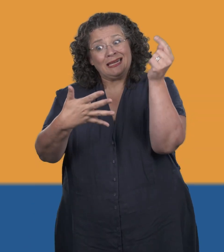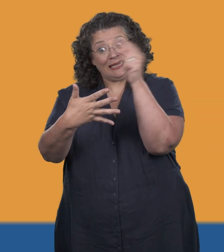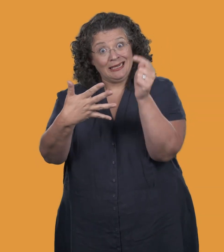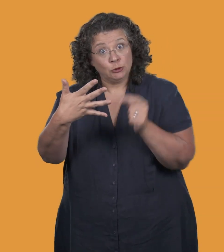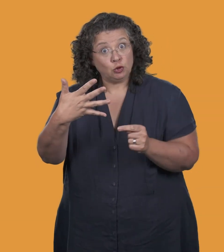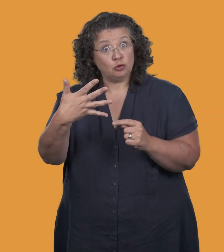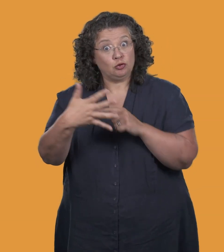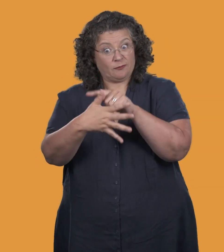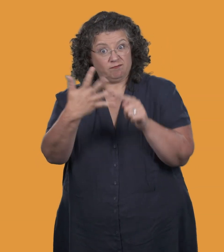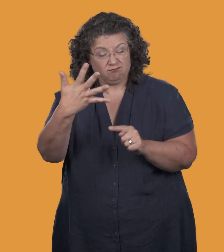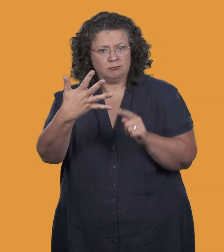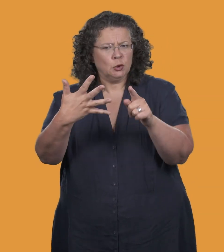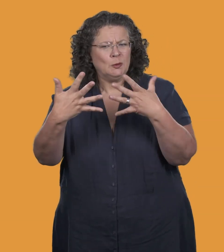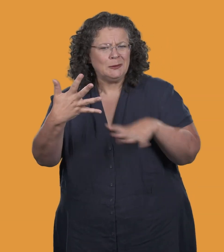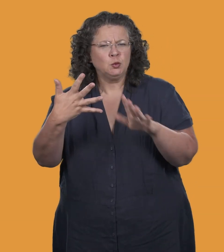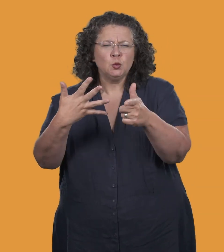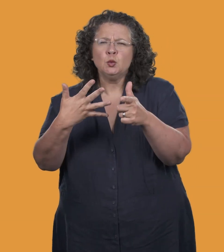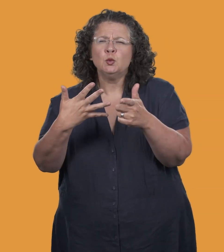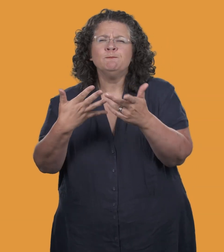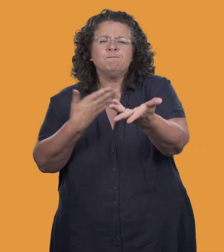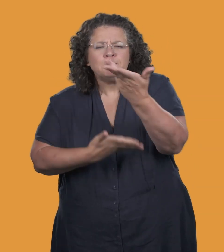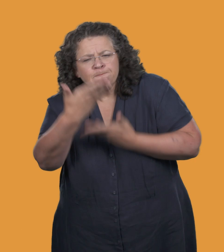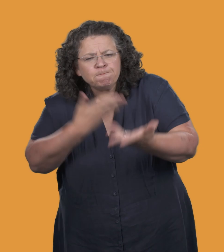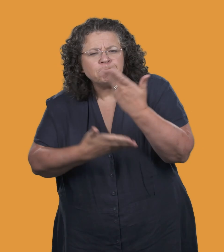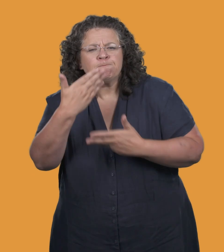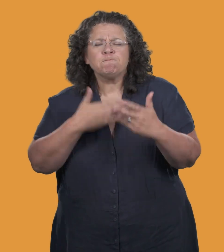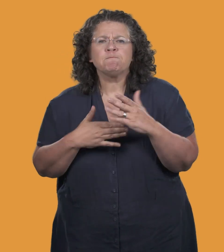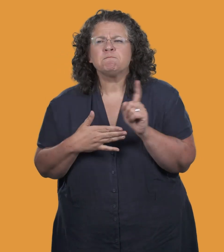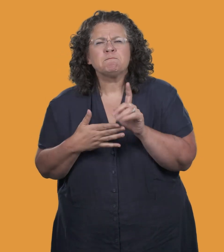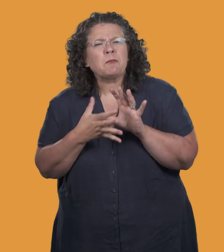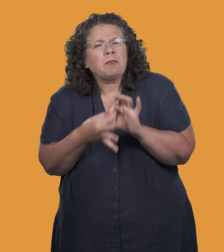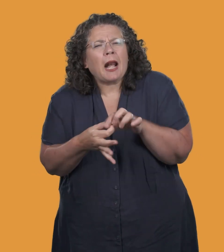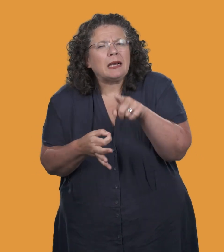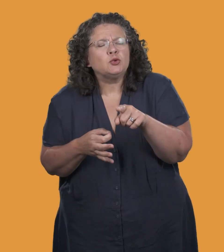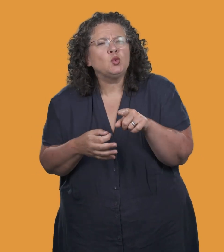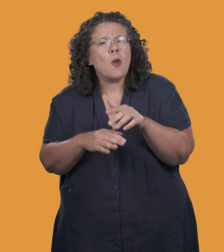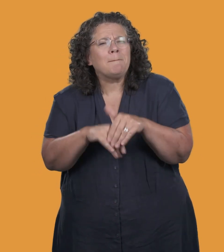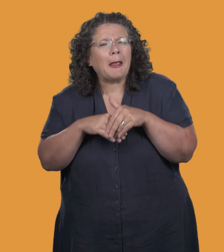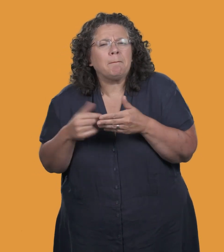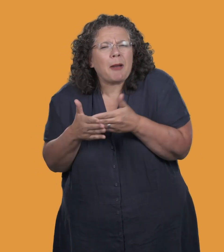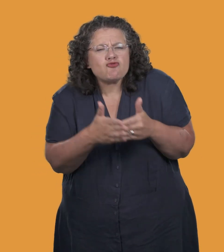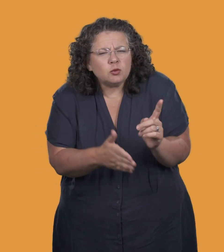For each of these, you will be asked to describe the impairment-related barrier you face,